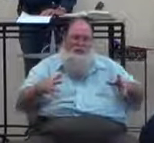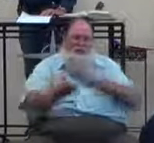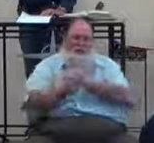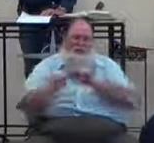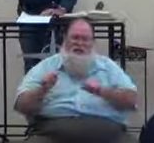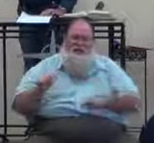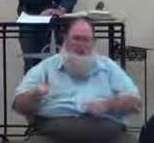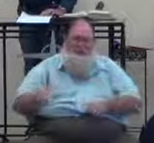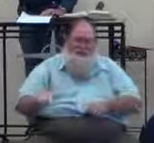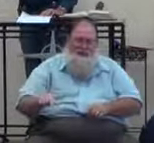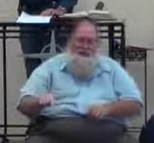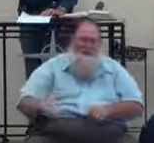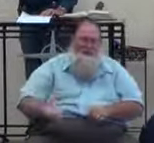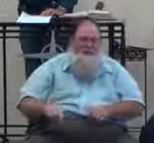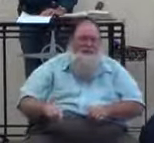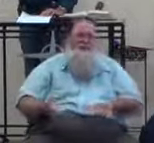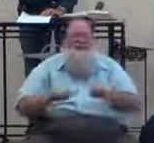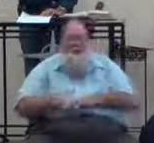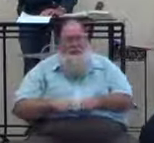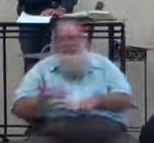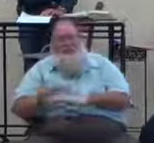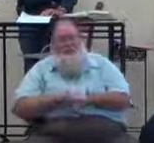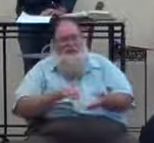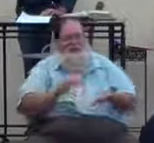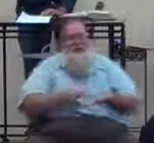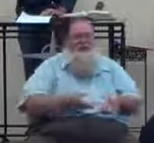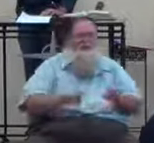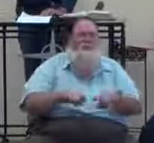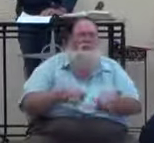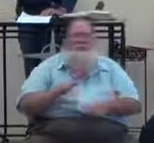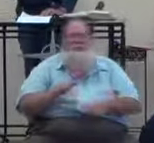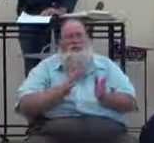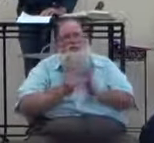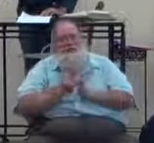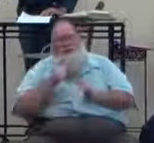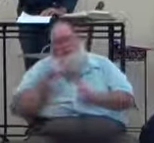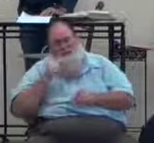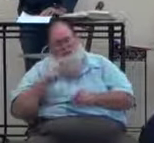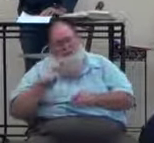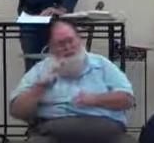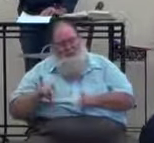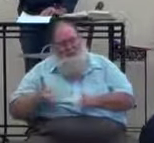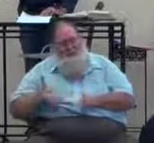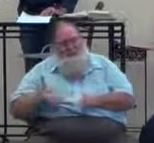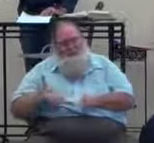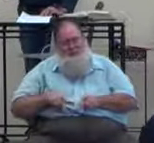And it happens time after time when Jesus would speak to them.